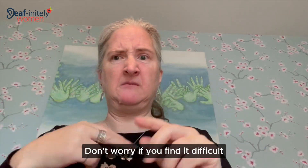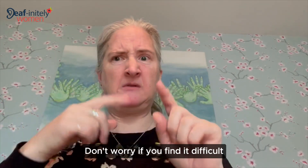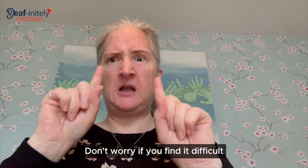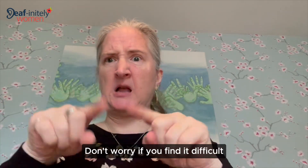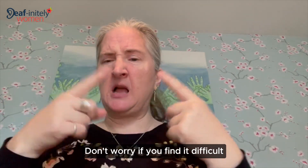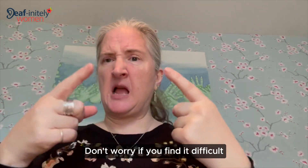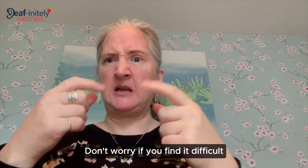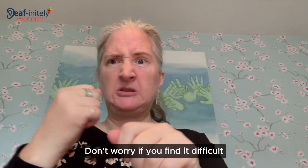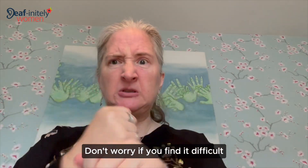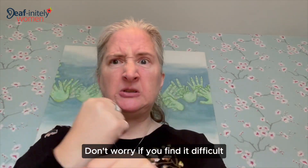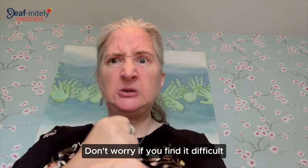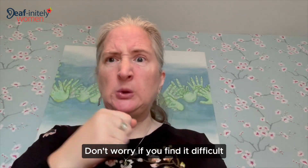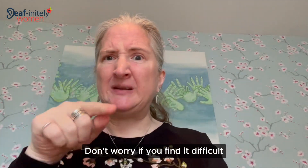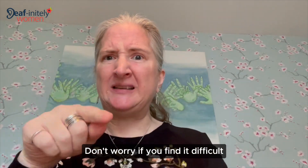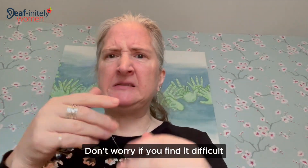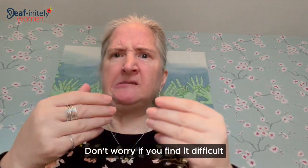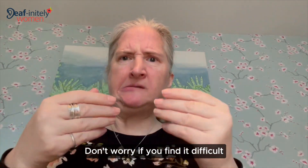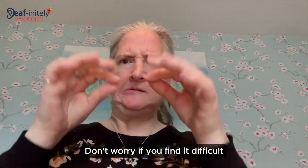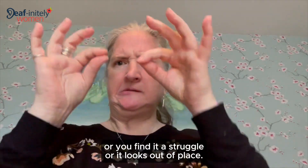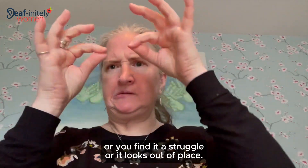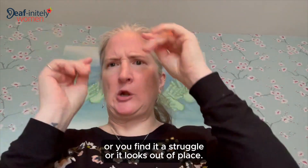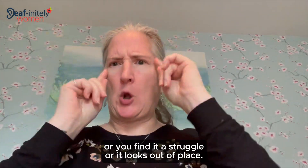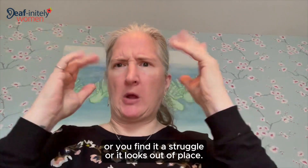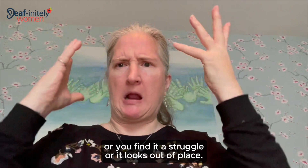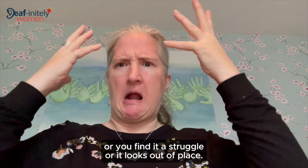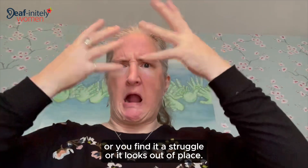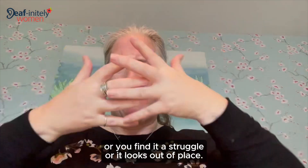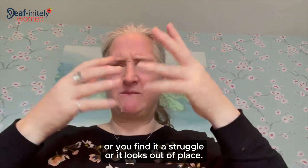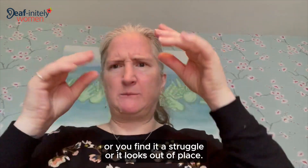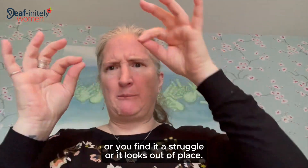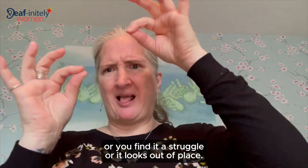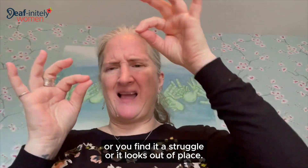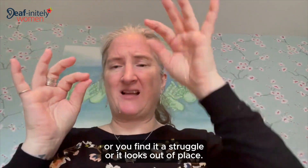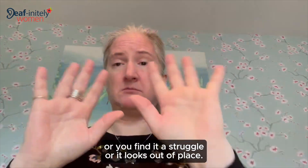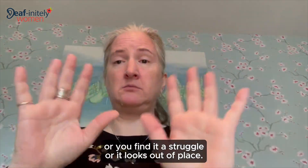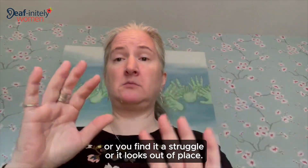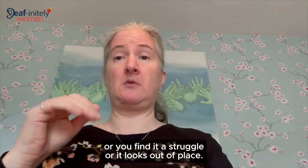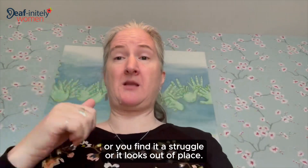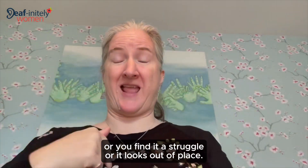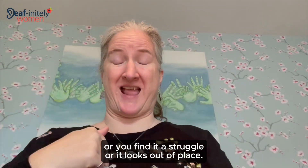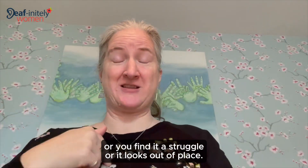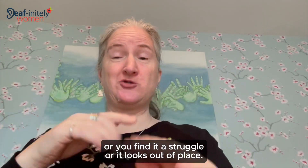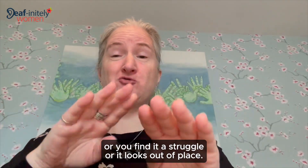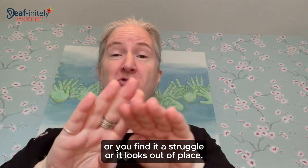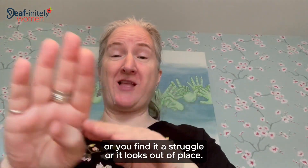Don't worry if you find it difficult or you find it a struggle or it looks out of place.